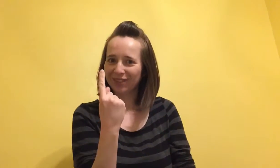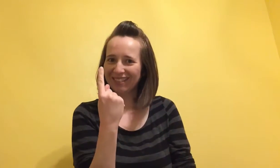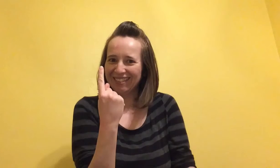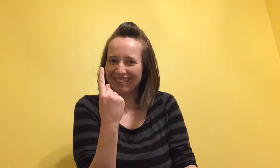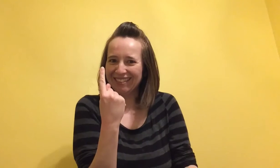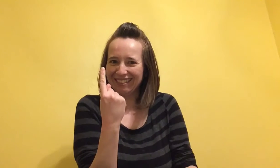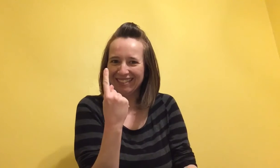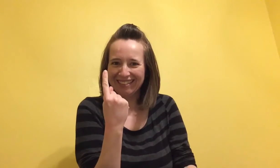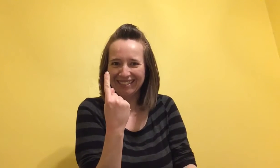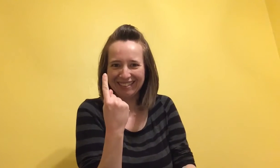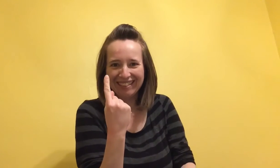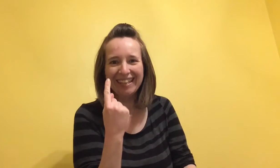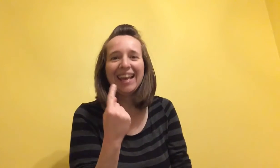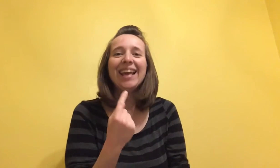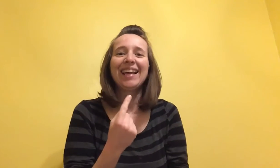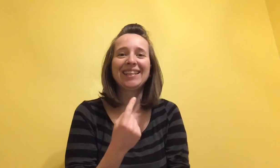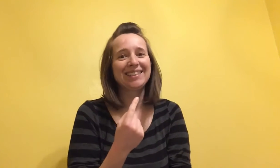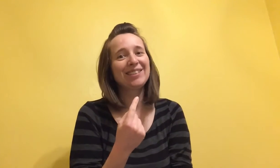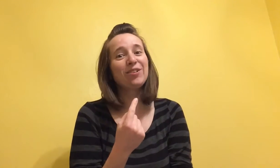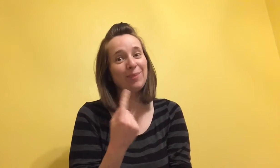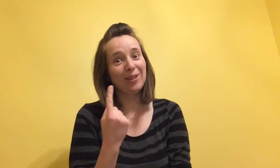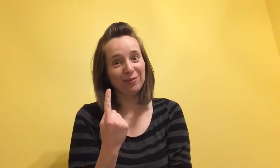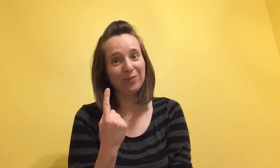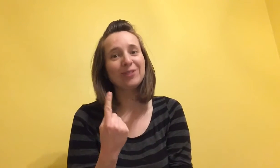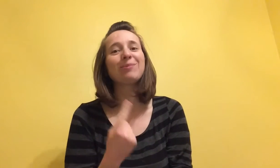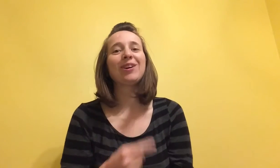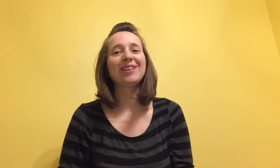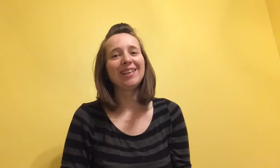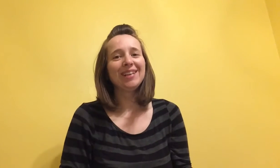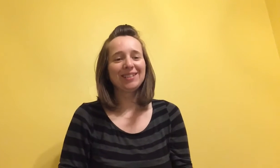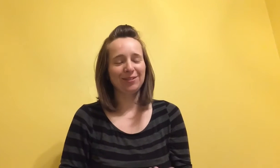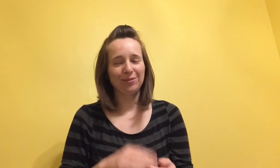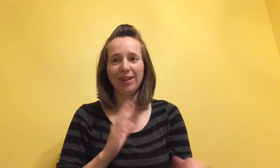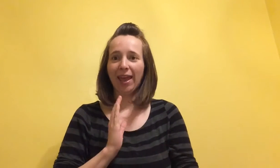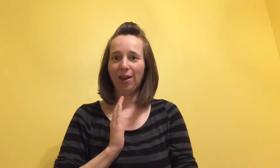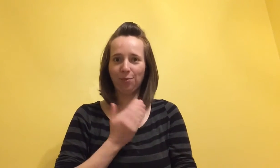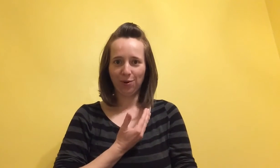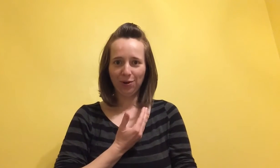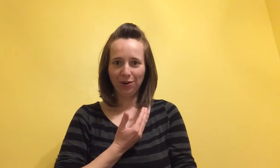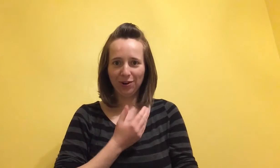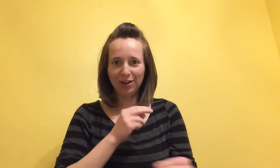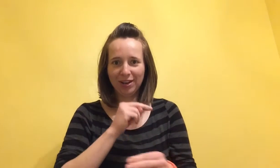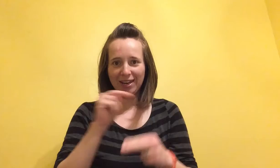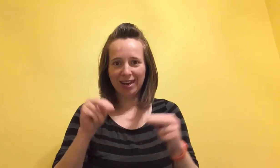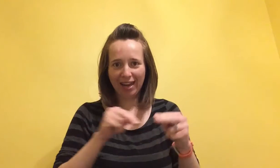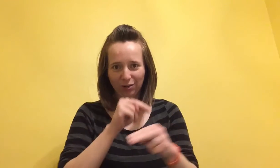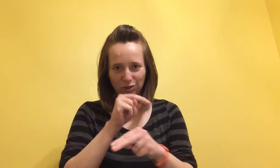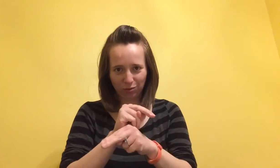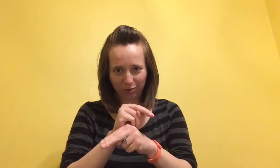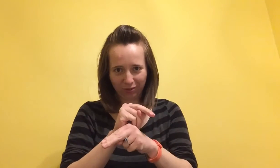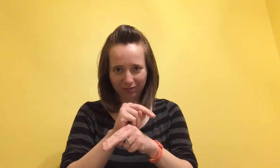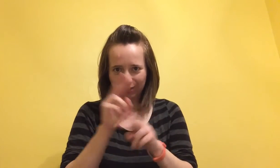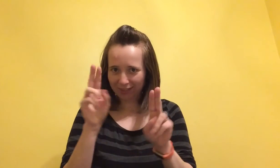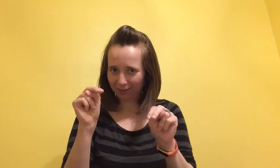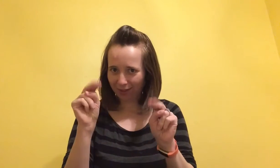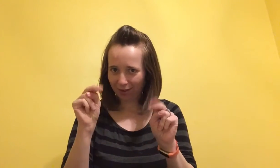1. At least it's going to be the first part. So, our natural, so with letter